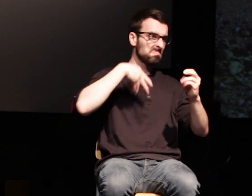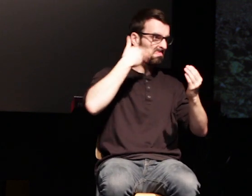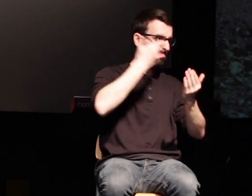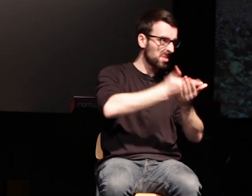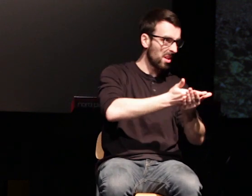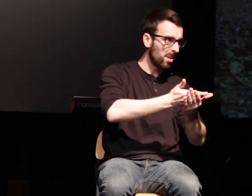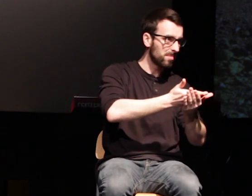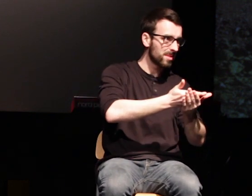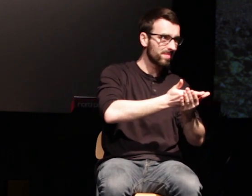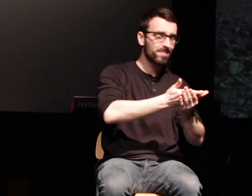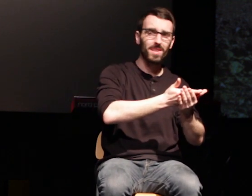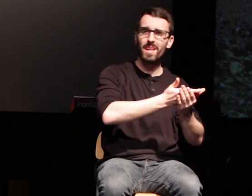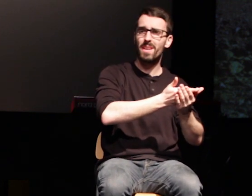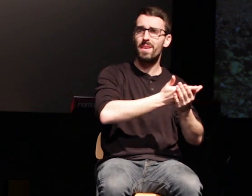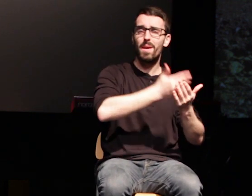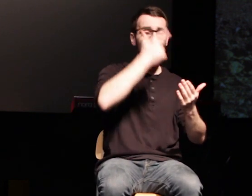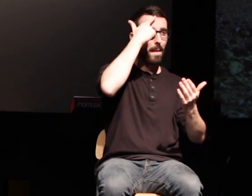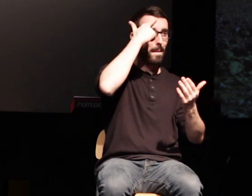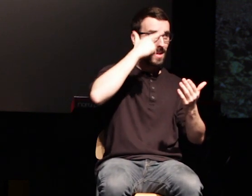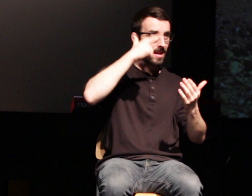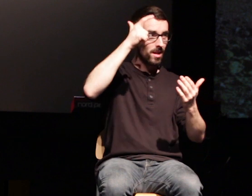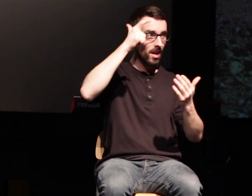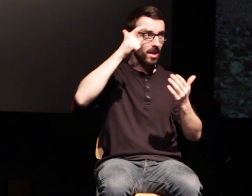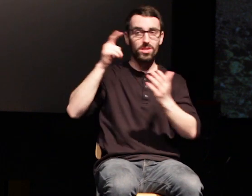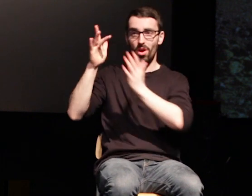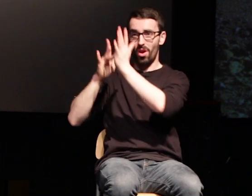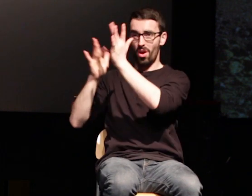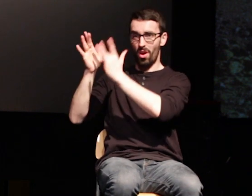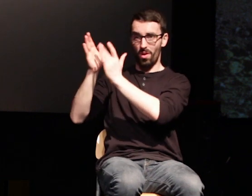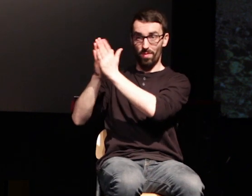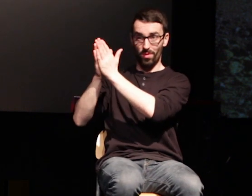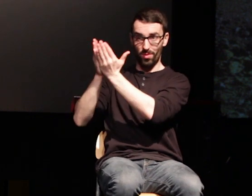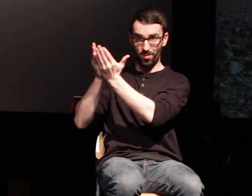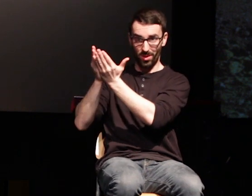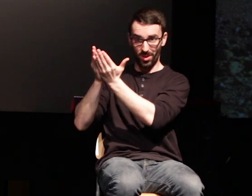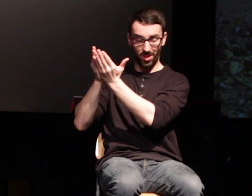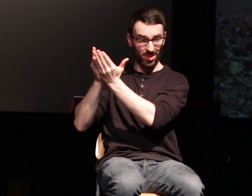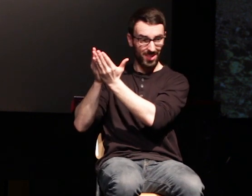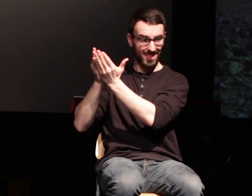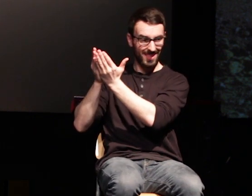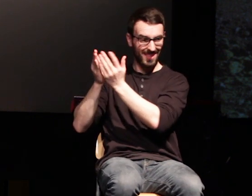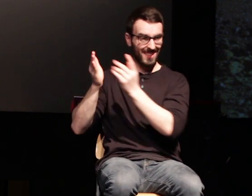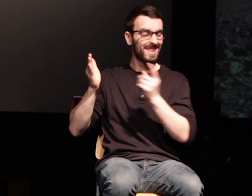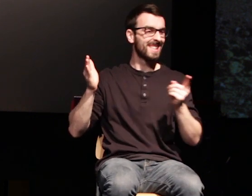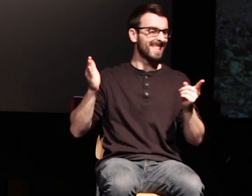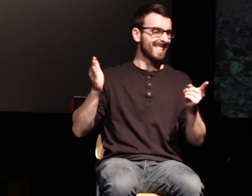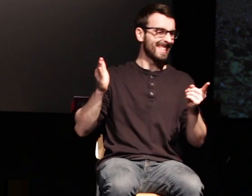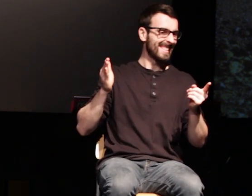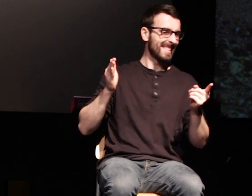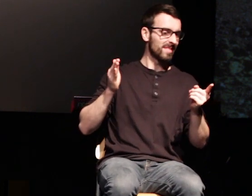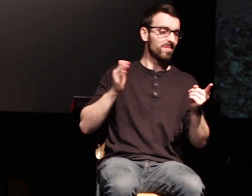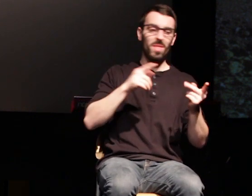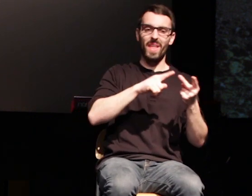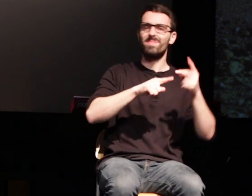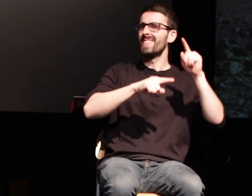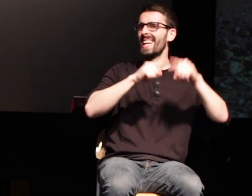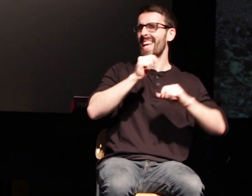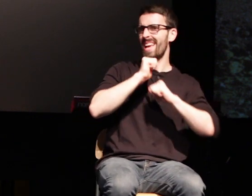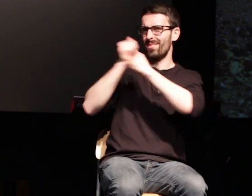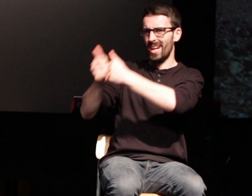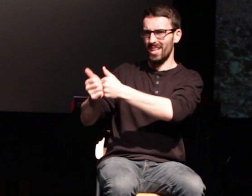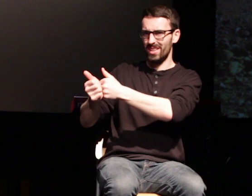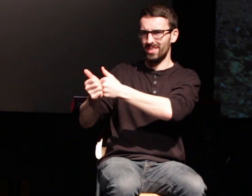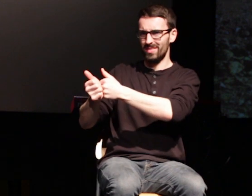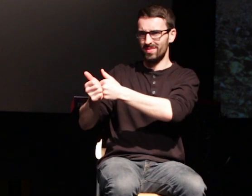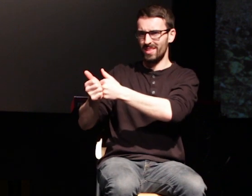he adds the caveat, because of the word, they fall away. And I just picture like a storm